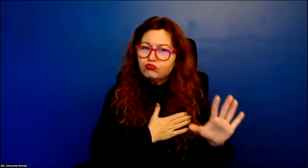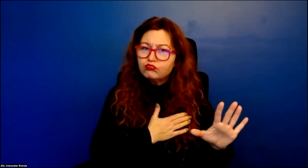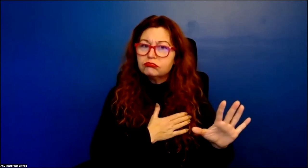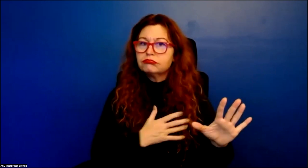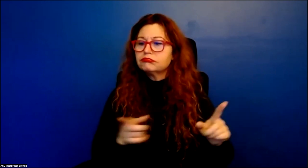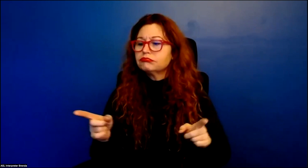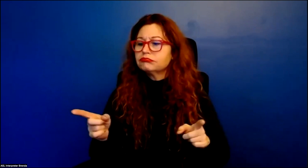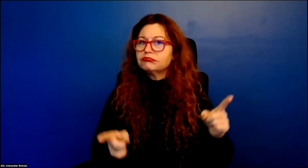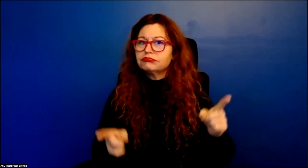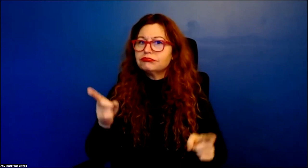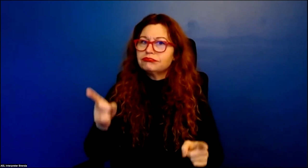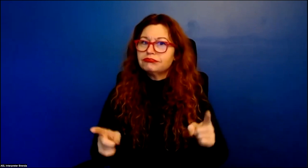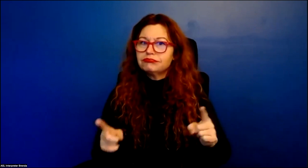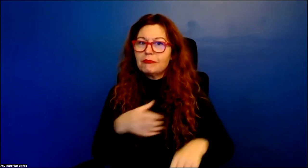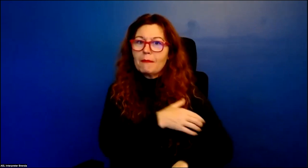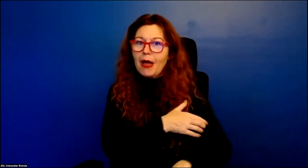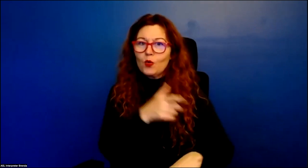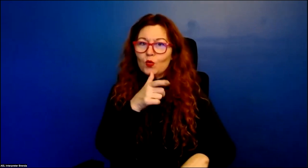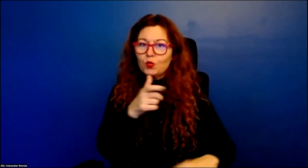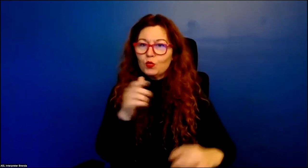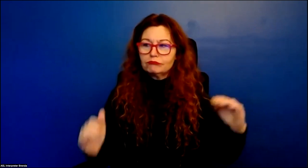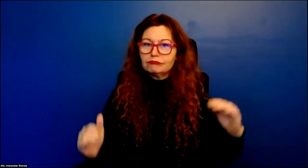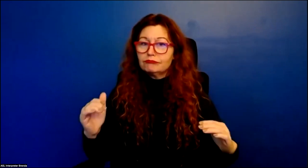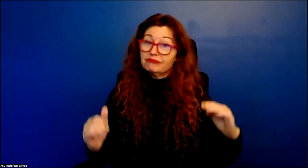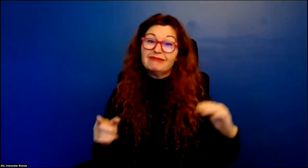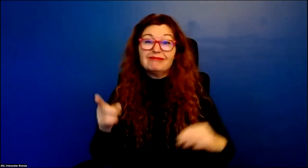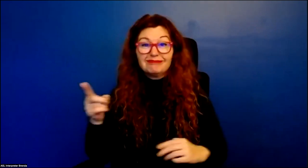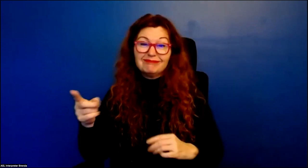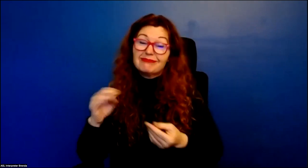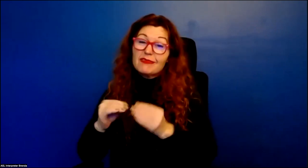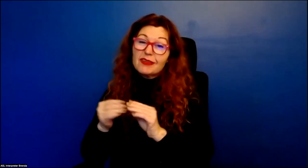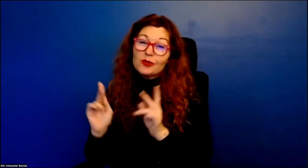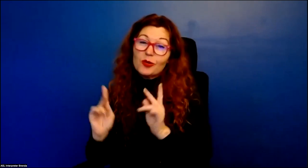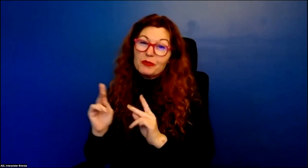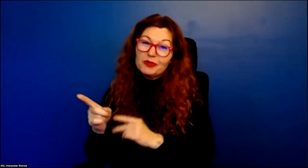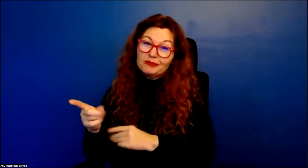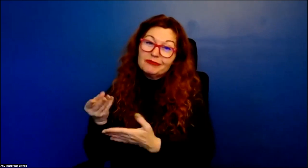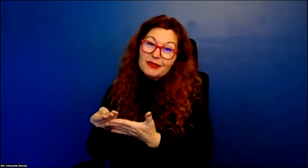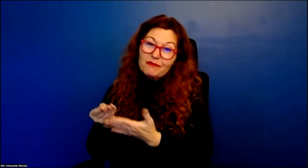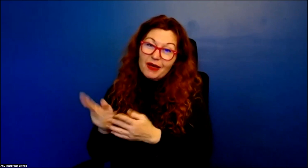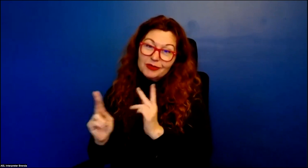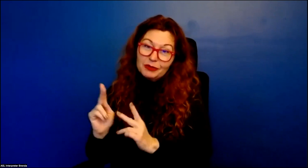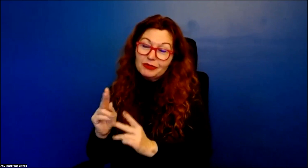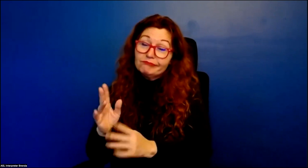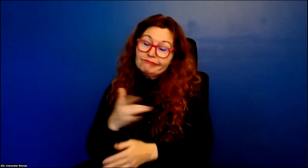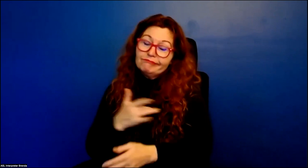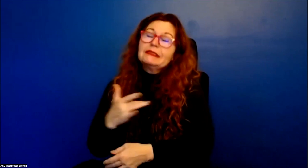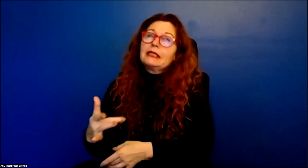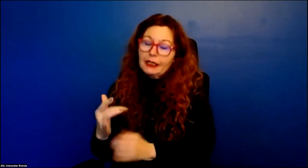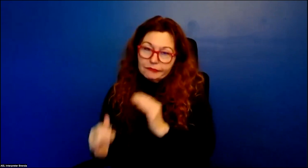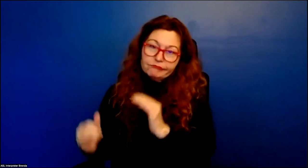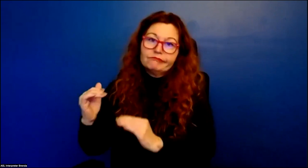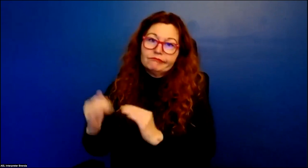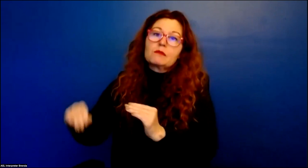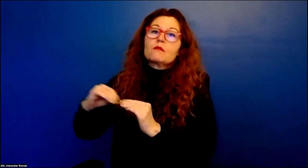of the day. And I finally understanding that all of these invitations are because all of the